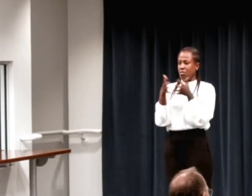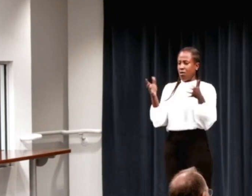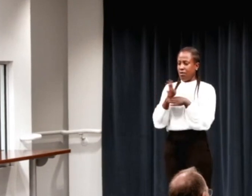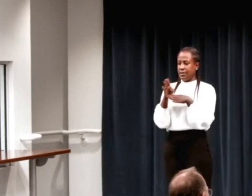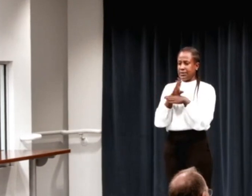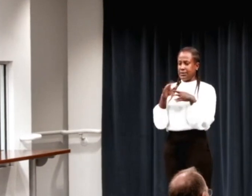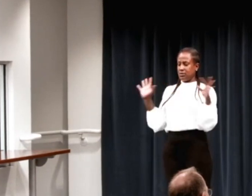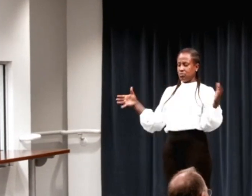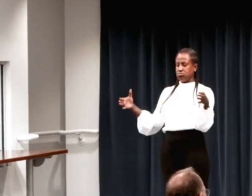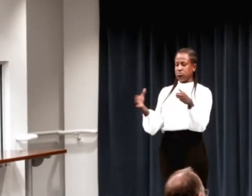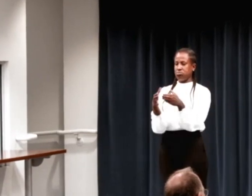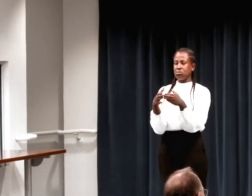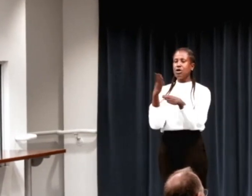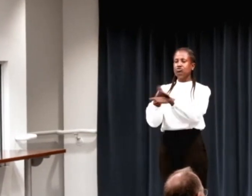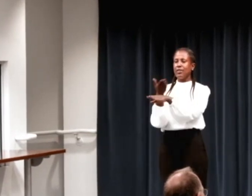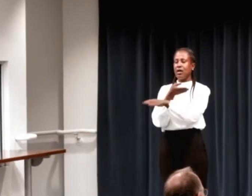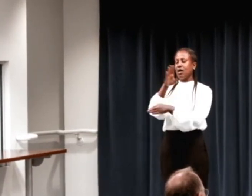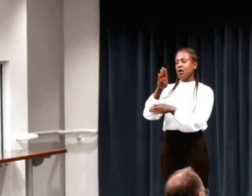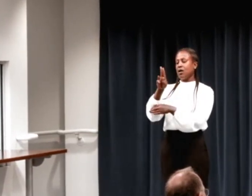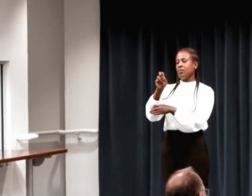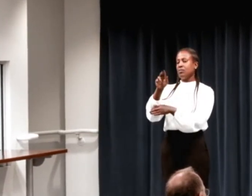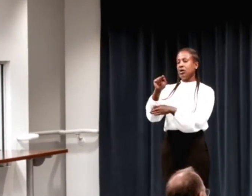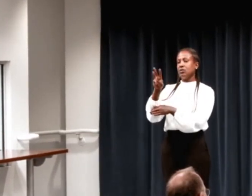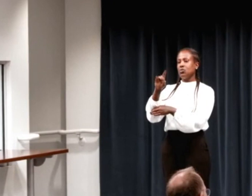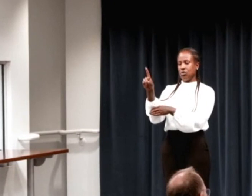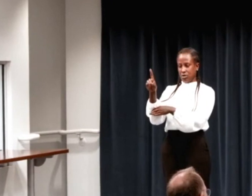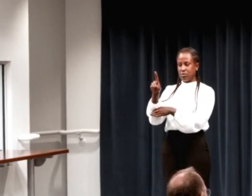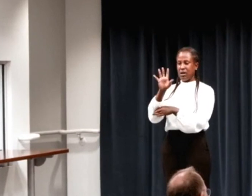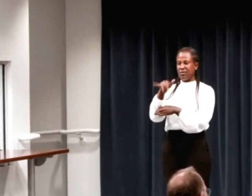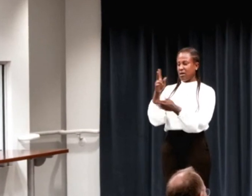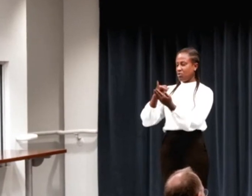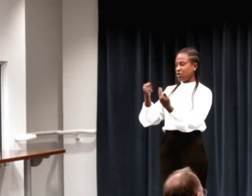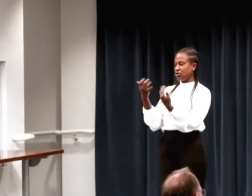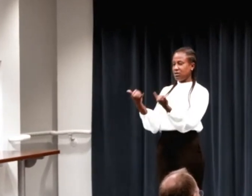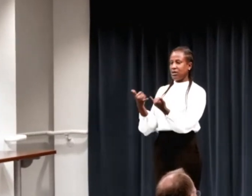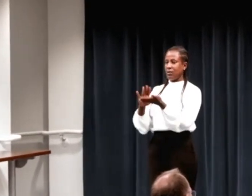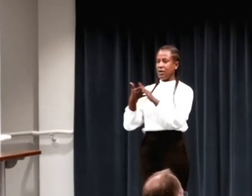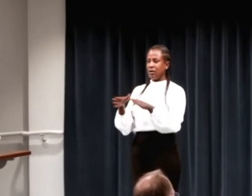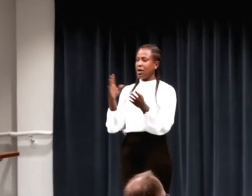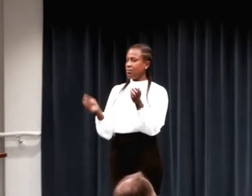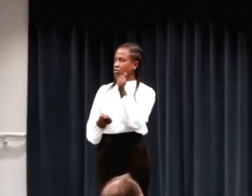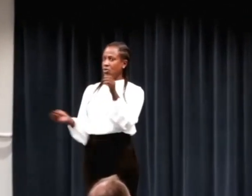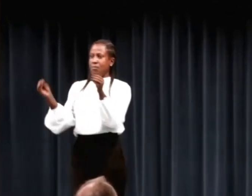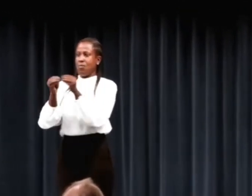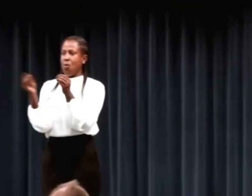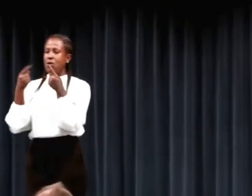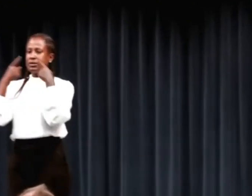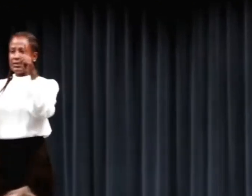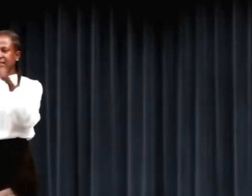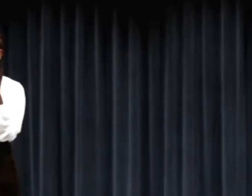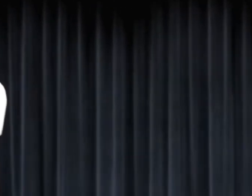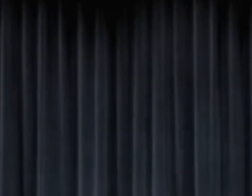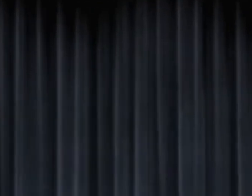revitalize Brentwood. That project has now become one of the most successful examples of placemaking in our county. Mr.